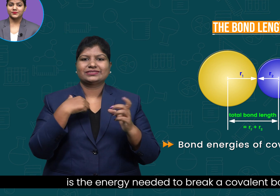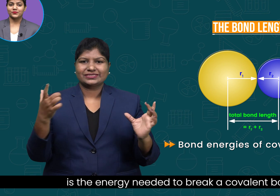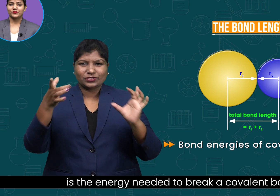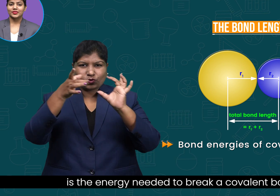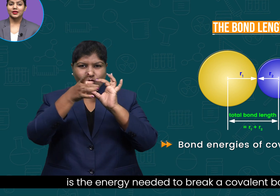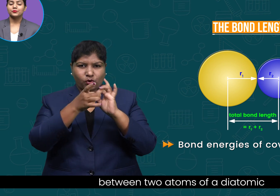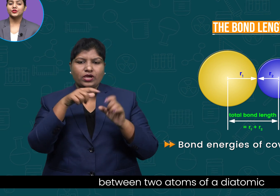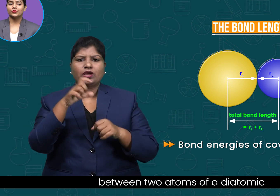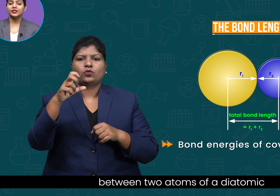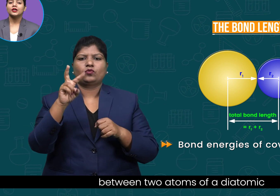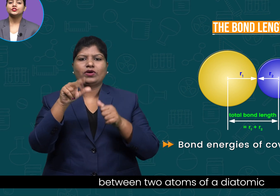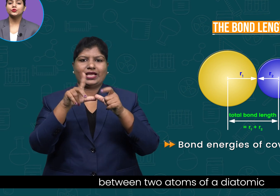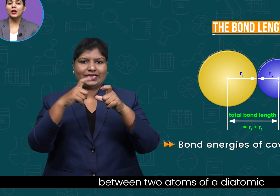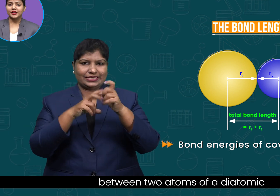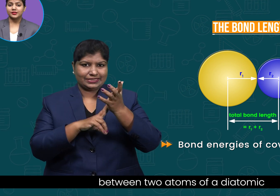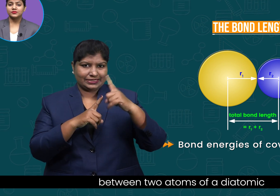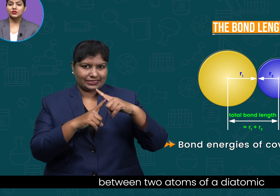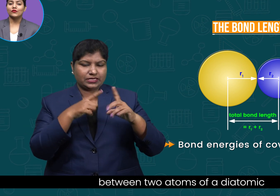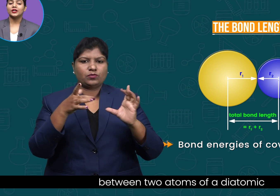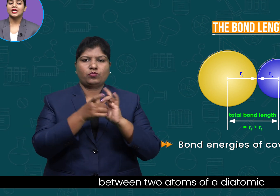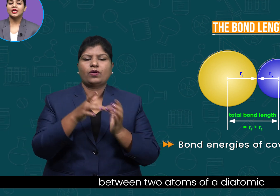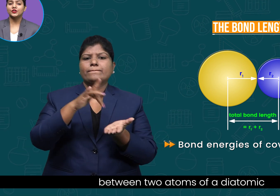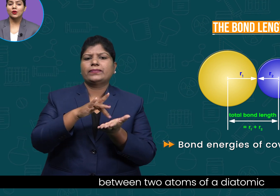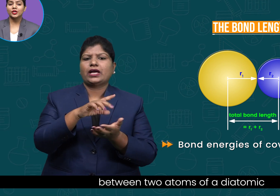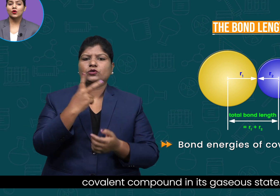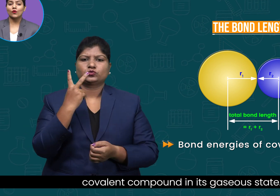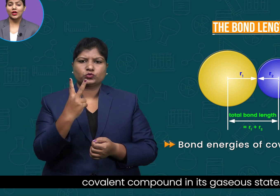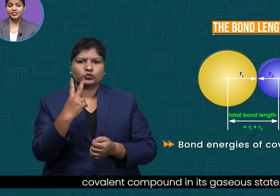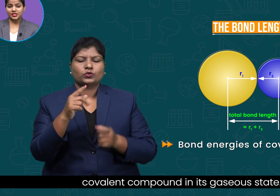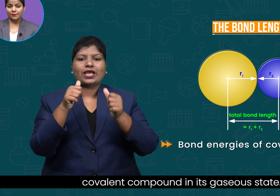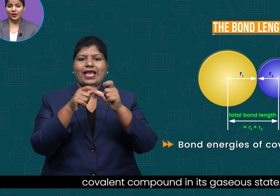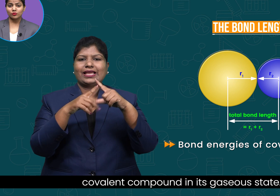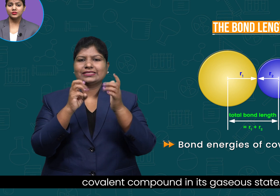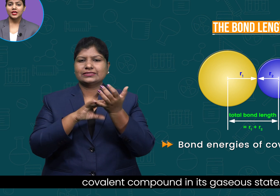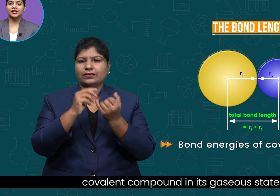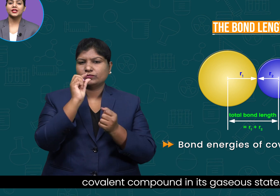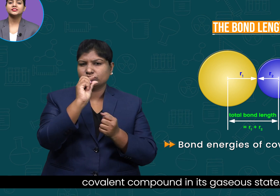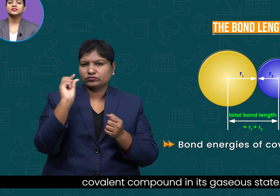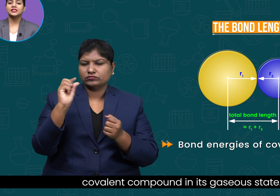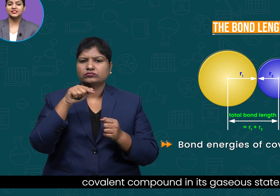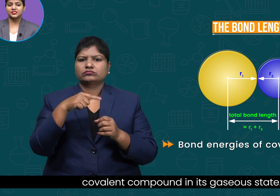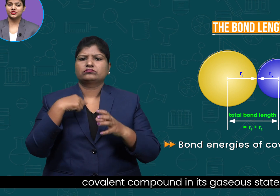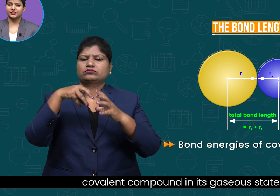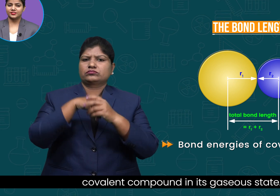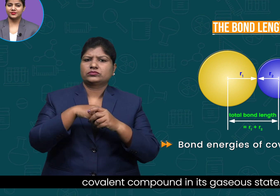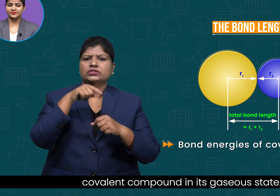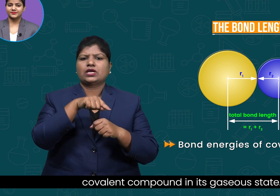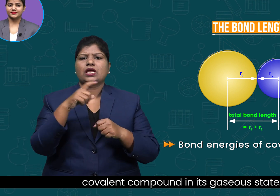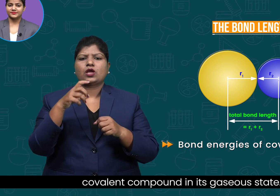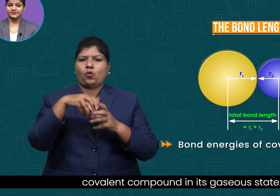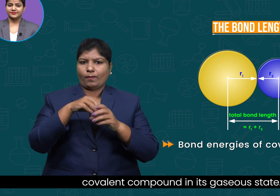bond between two atoms of a diatomic covalent compound in its gaseous